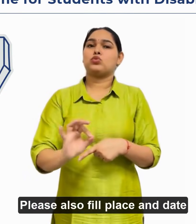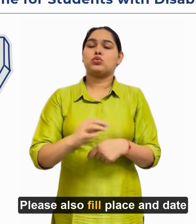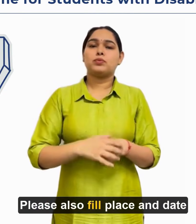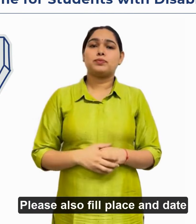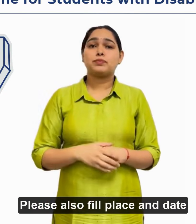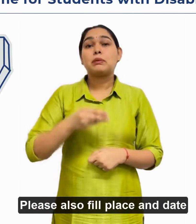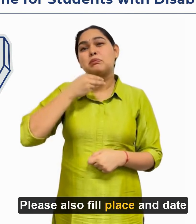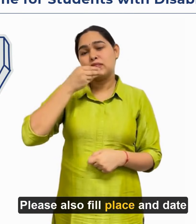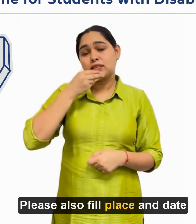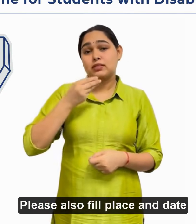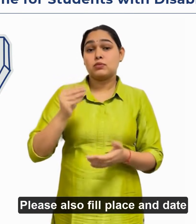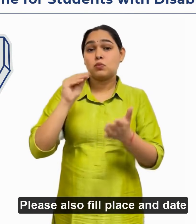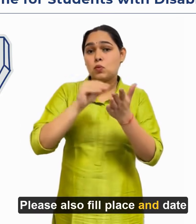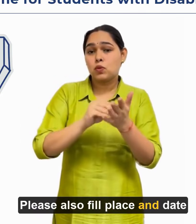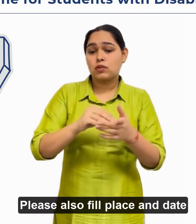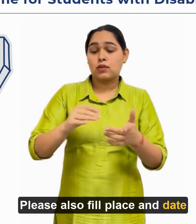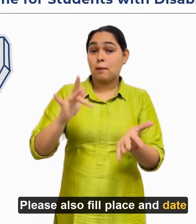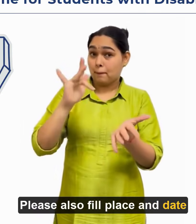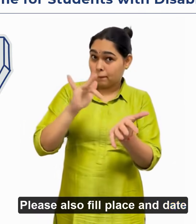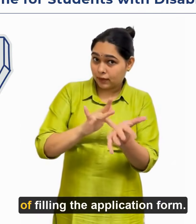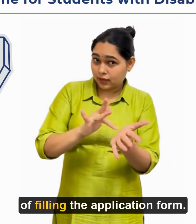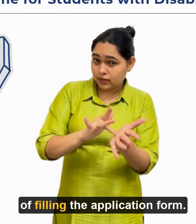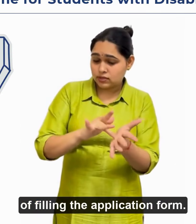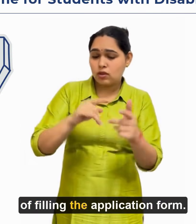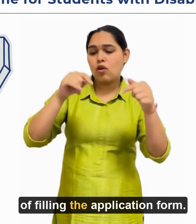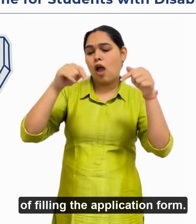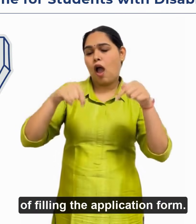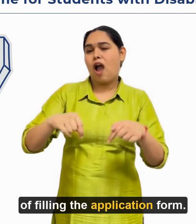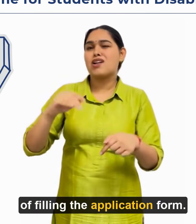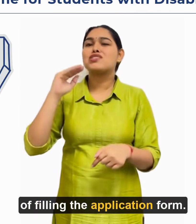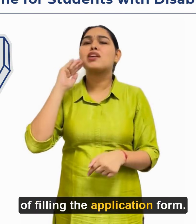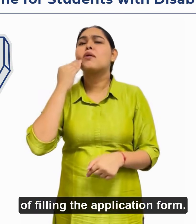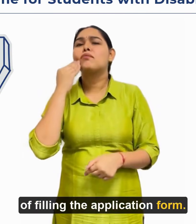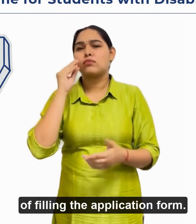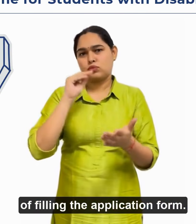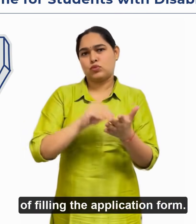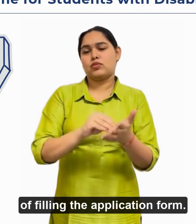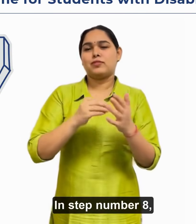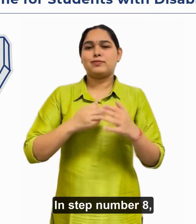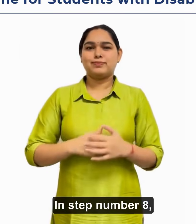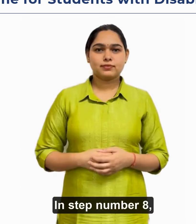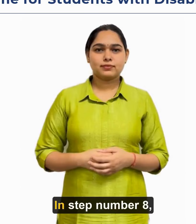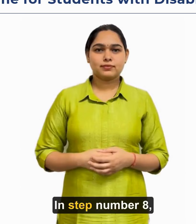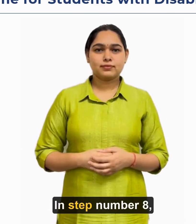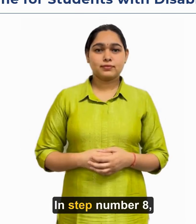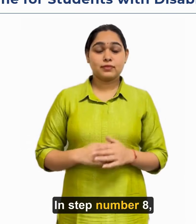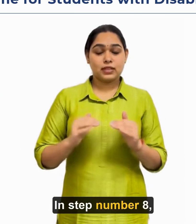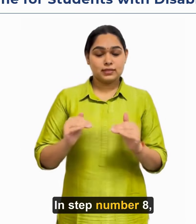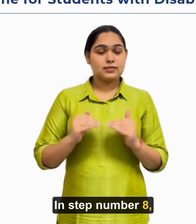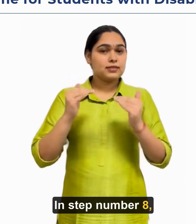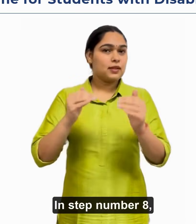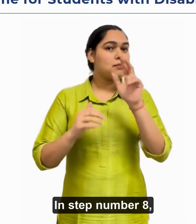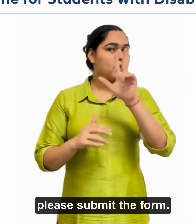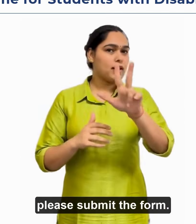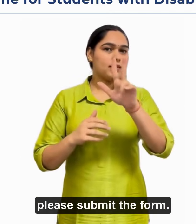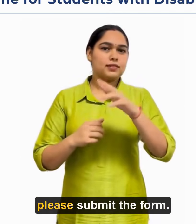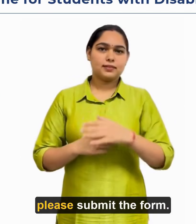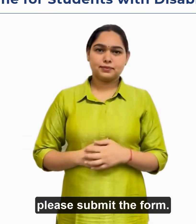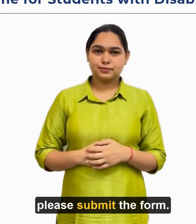fill place and date of filling the application form. In step number 8, please submit